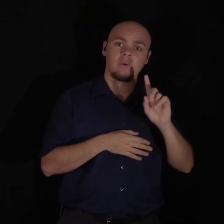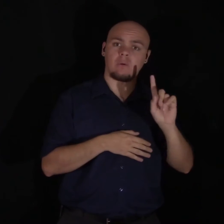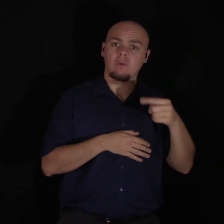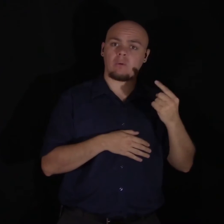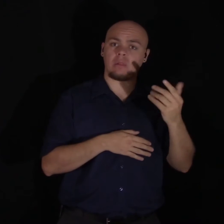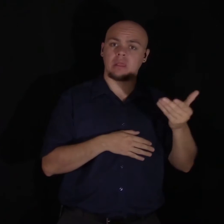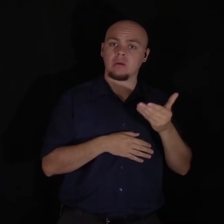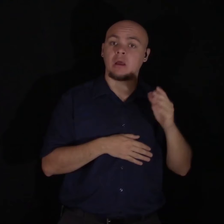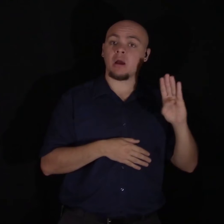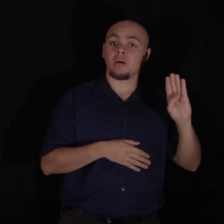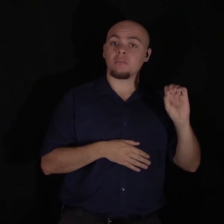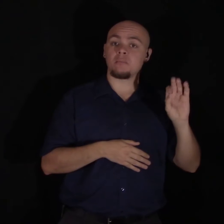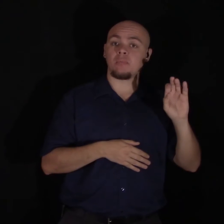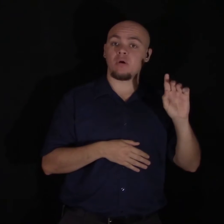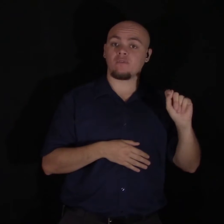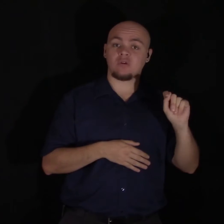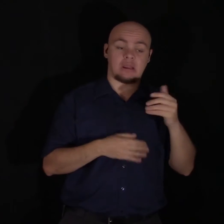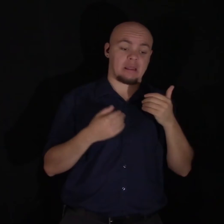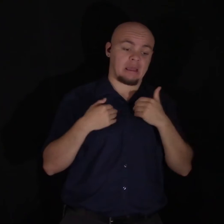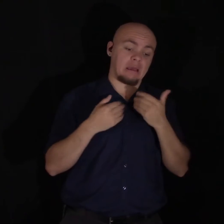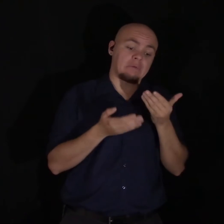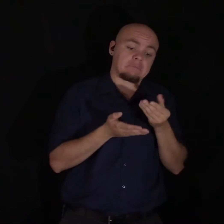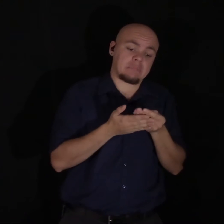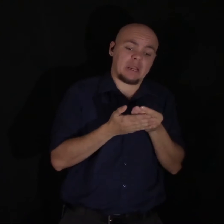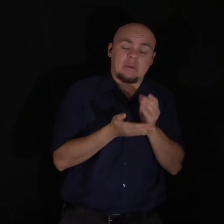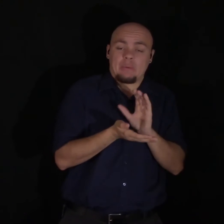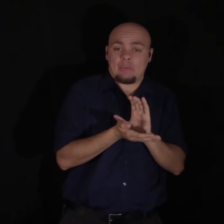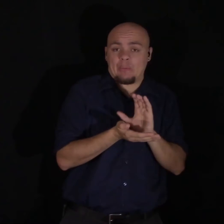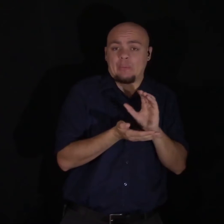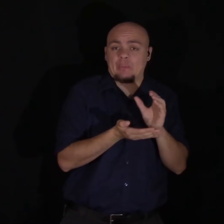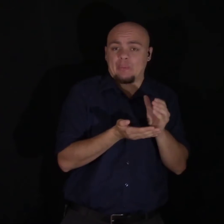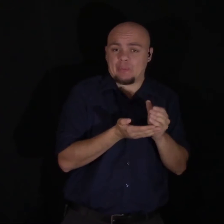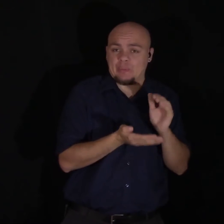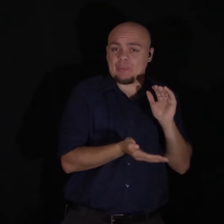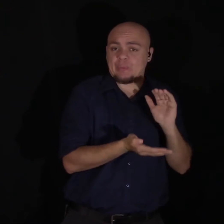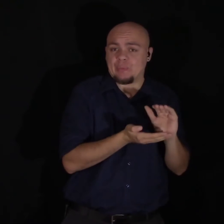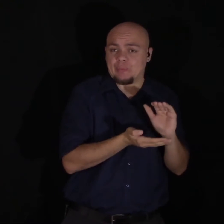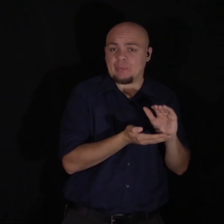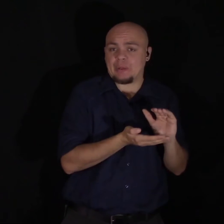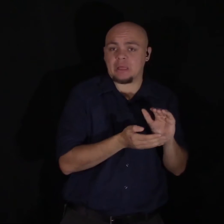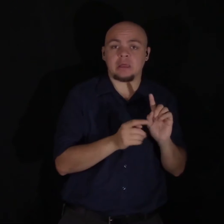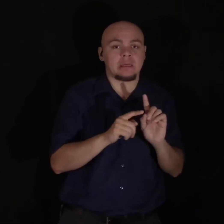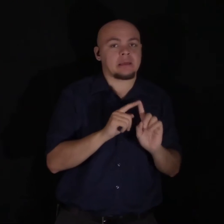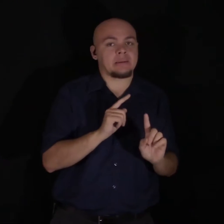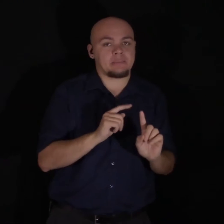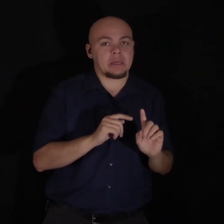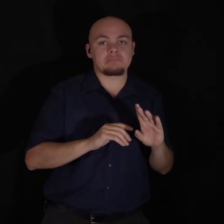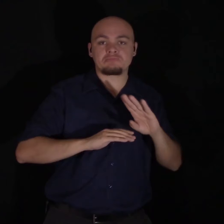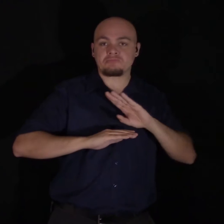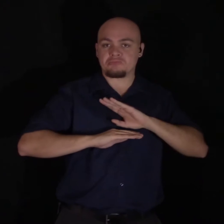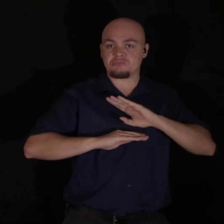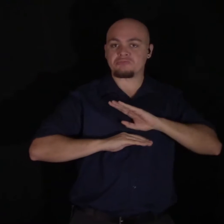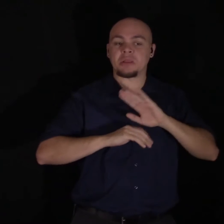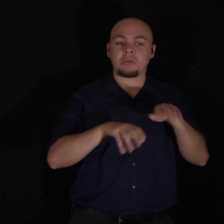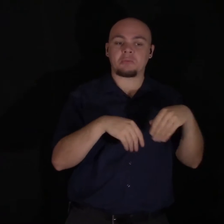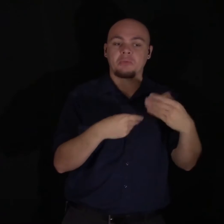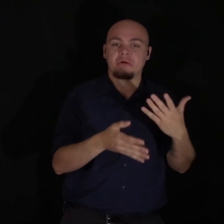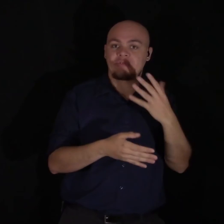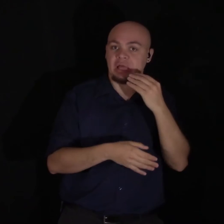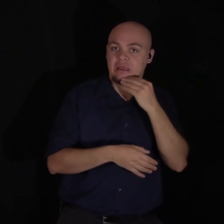had saved but a very small sum of money from the wreck of his fortunes, but it was sufficient to provide him with sustenance for some months,